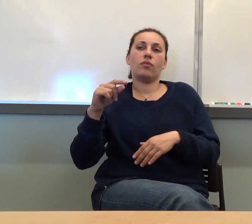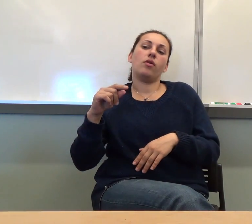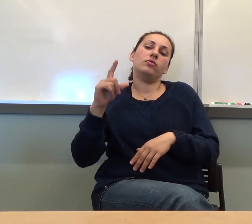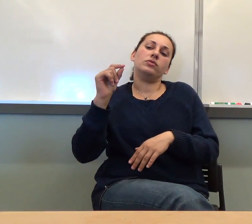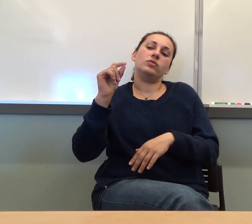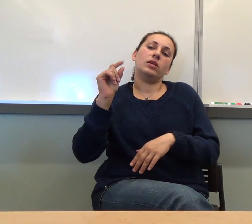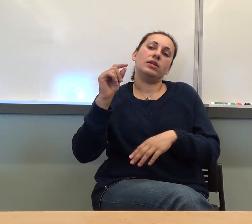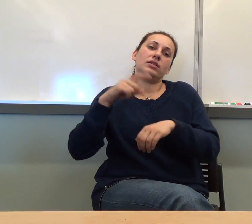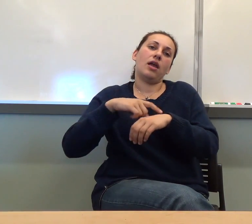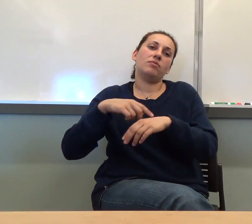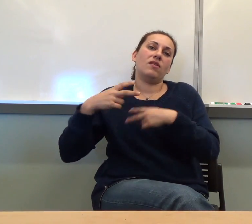Okay.